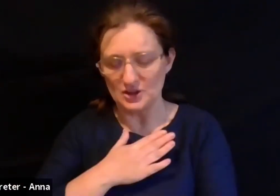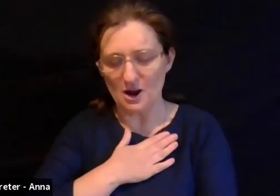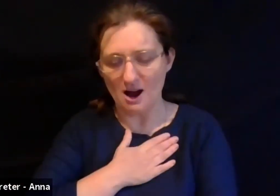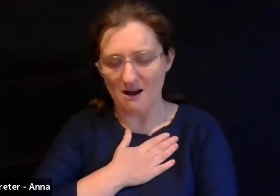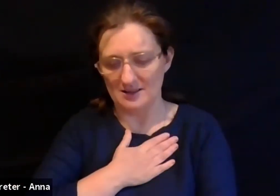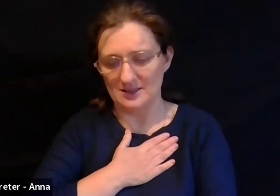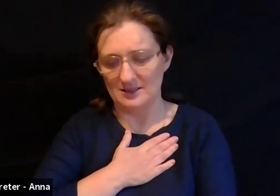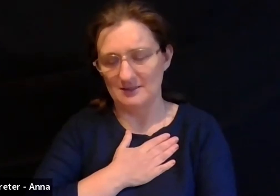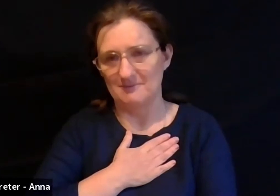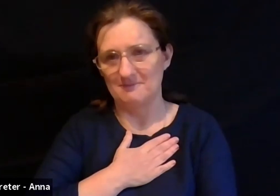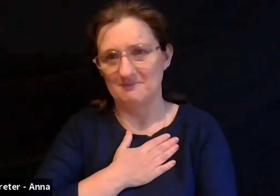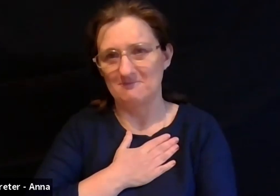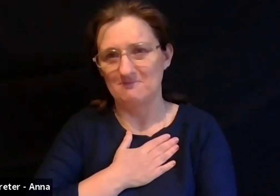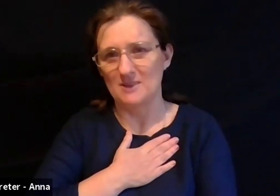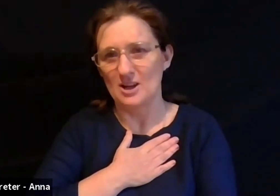Touch your heart.